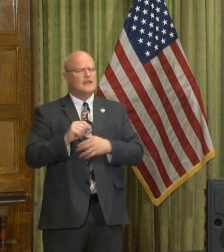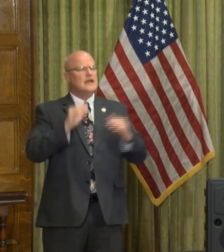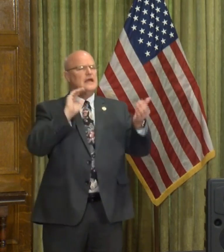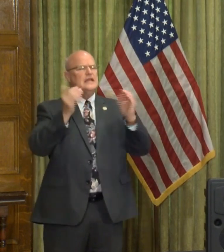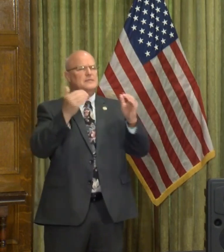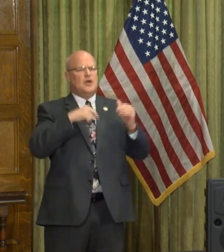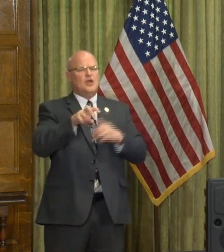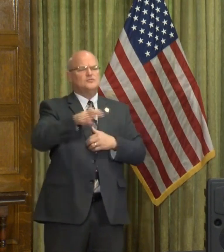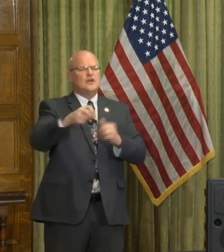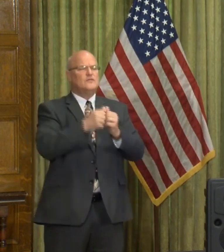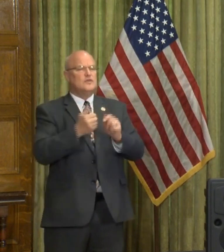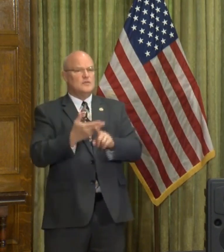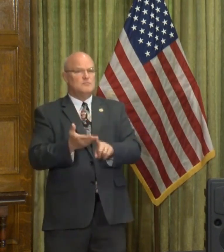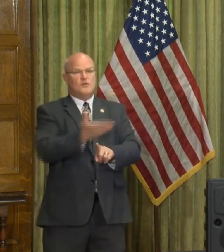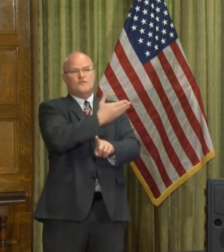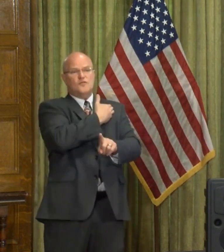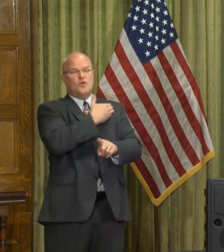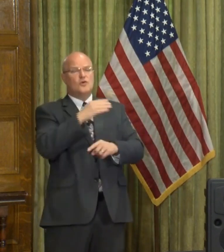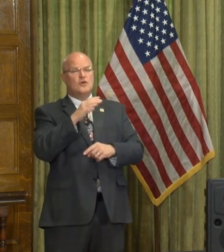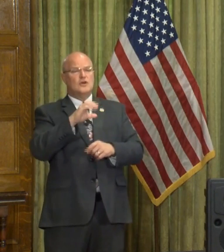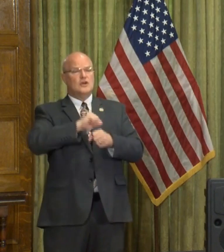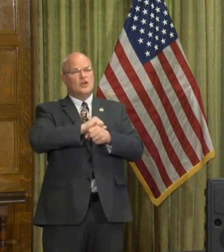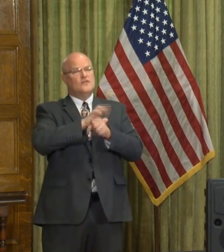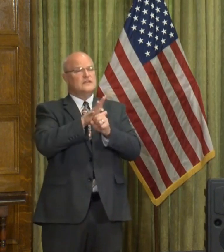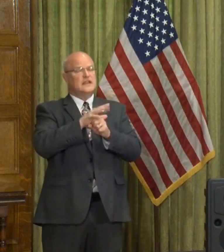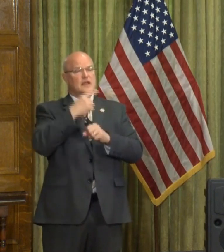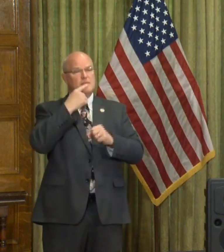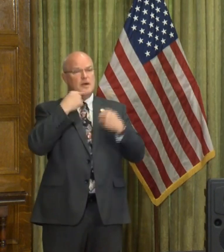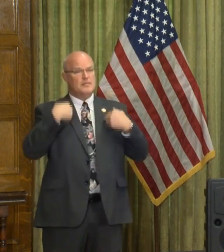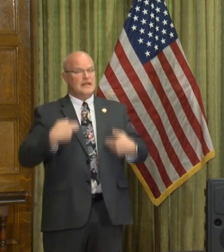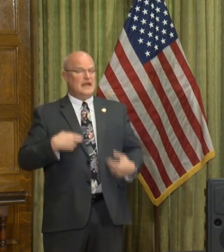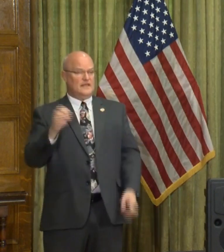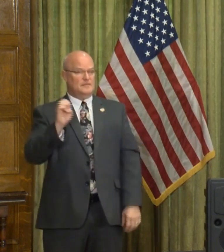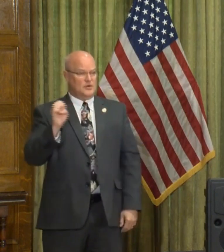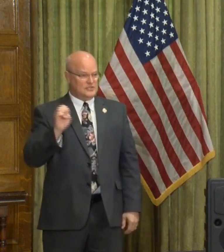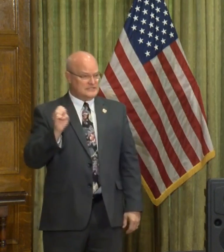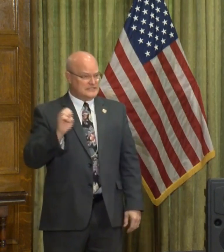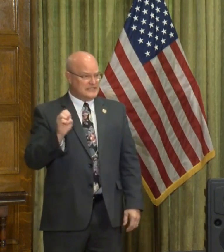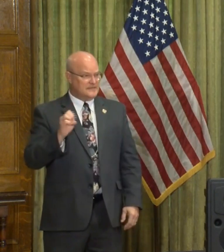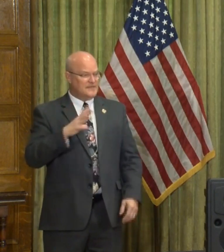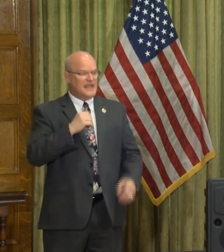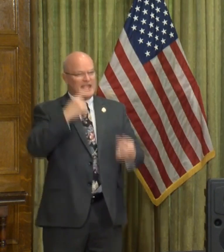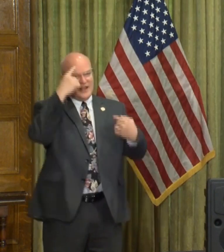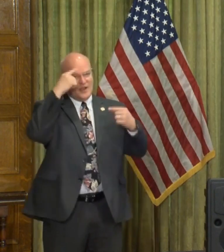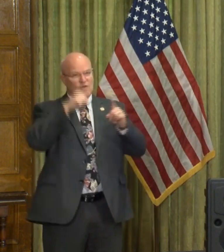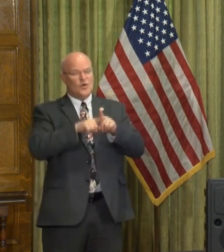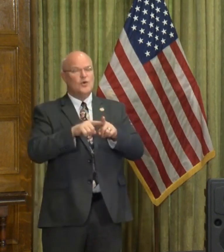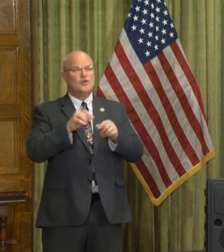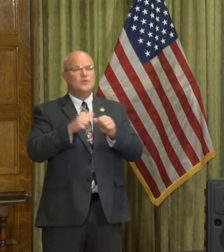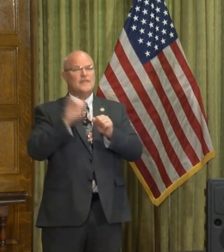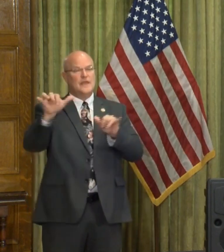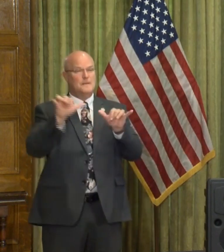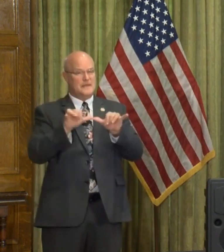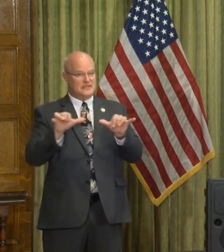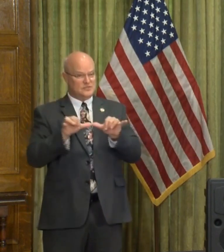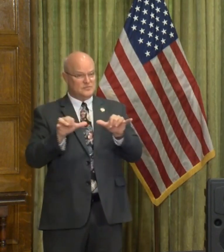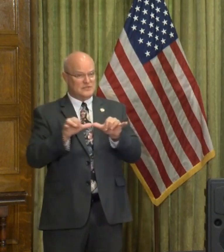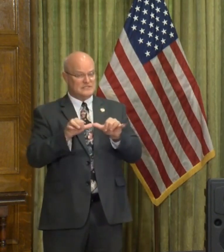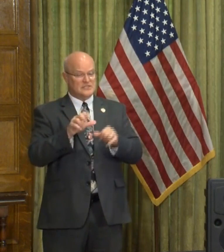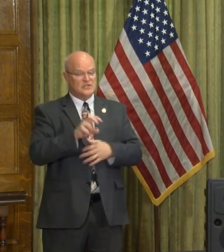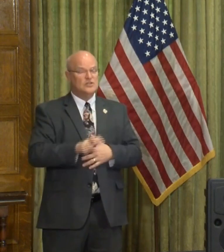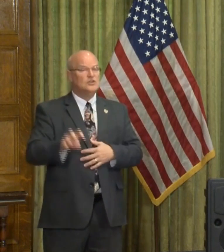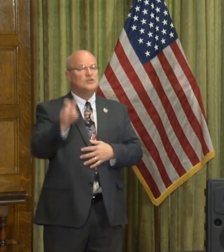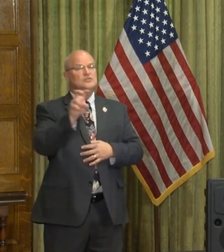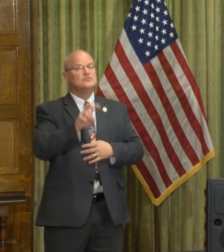patterns now with before the COVID-19 public health emergency. And according to their